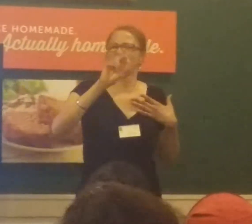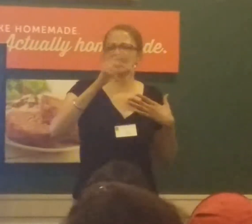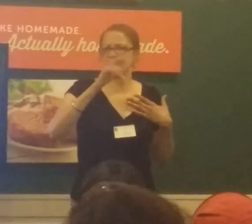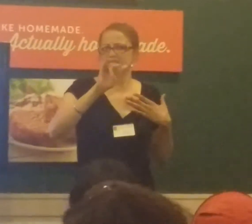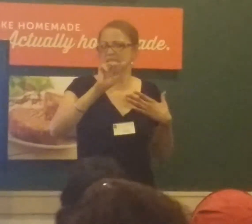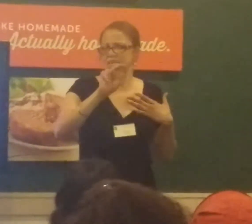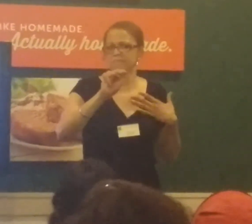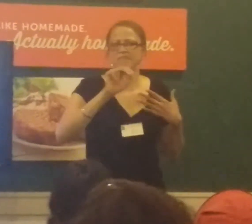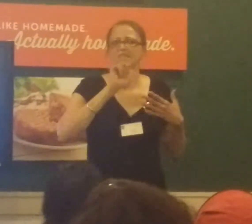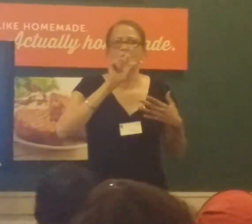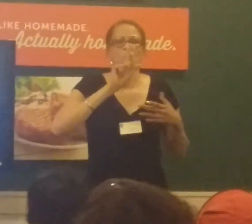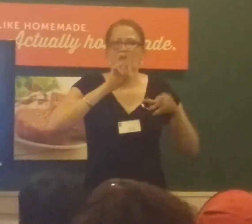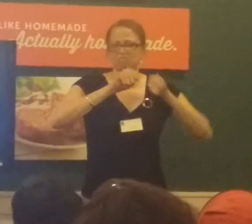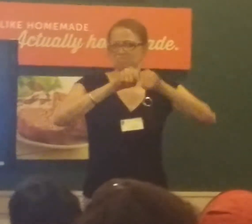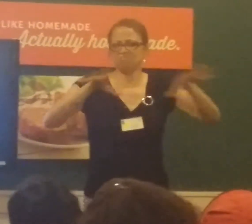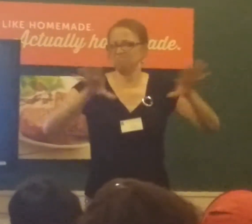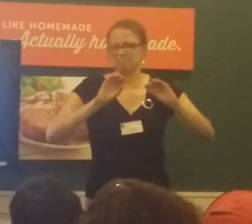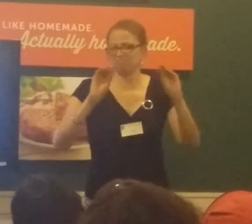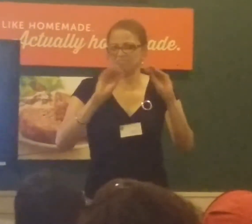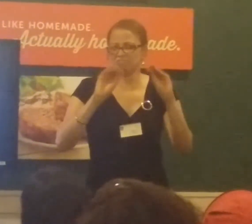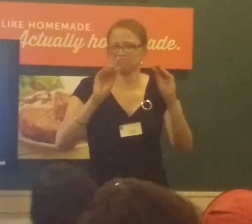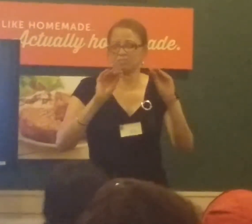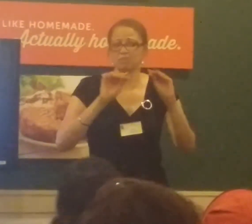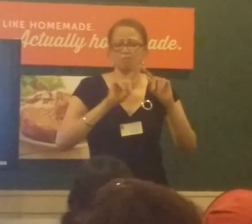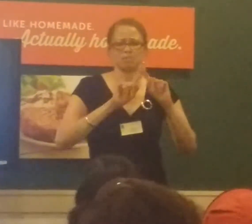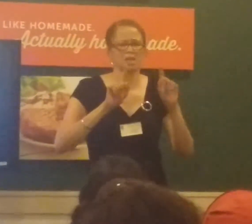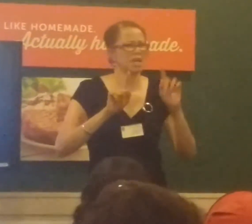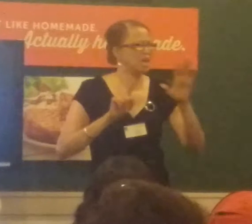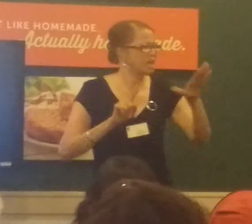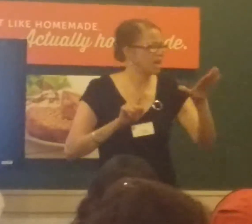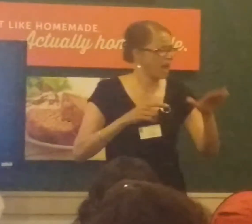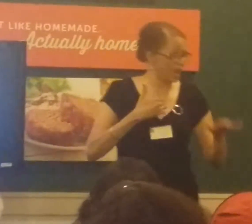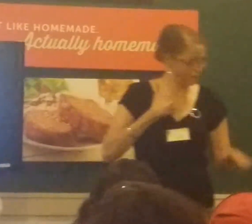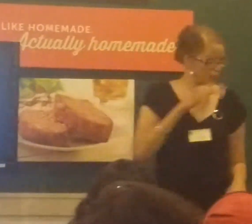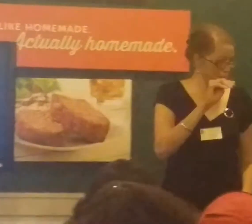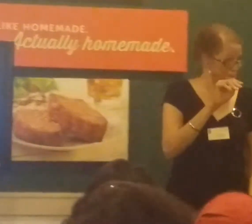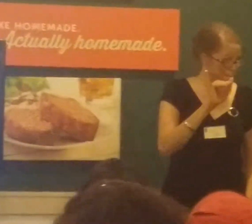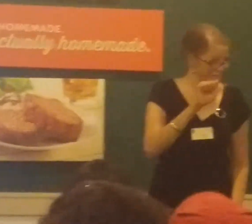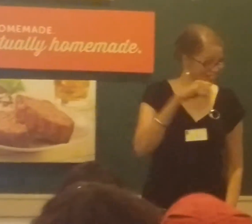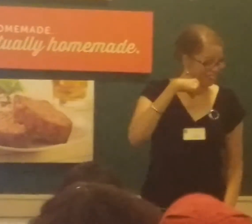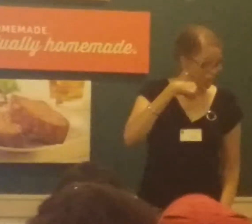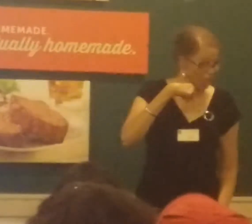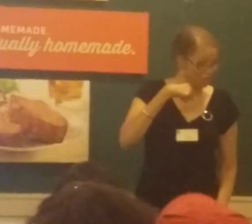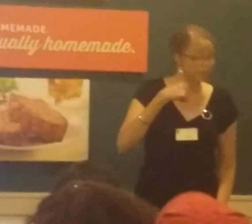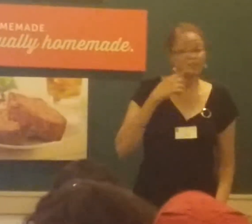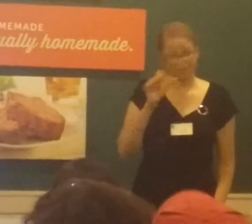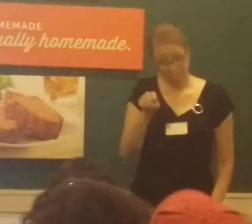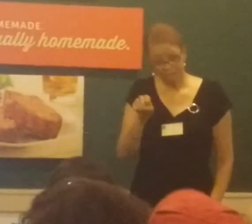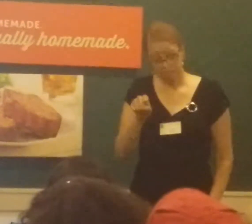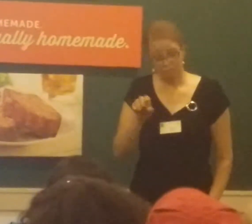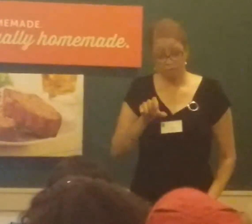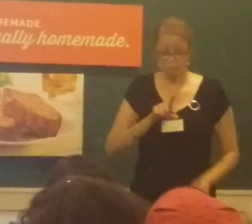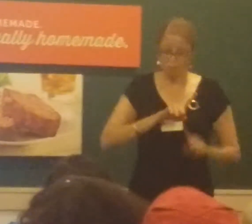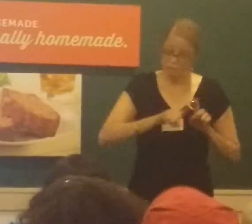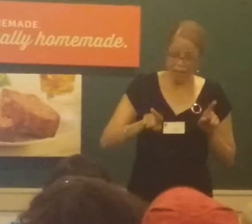Now my left breast, it wasn't spreading or anything like that. And I asked, did I have a mass? They said, yes,